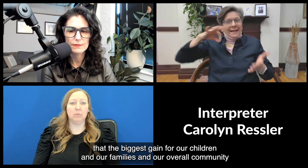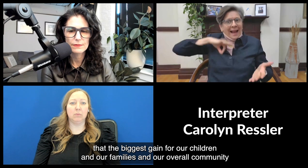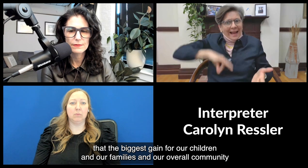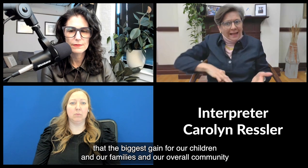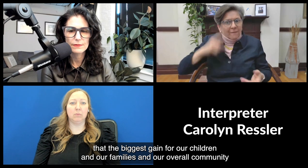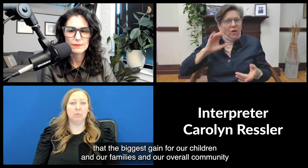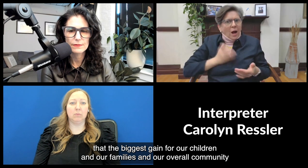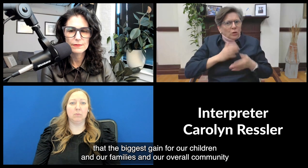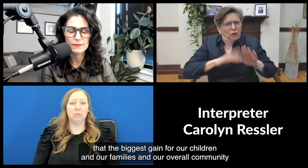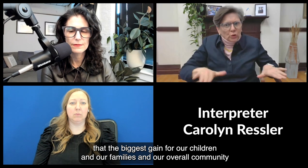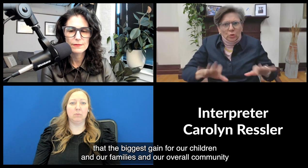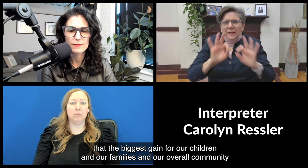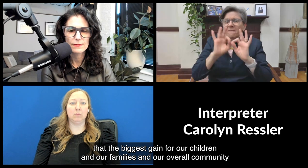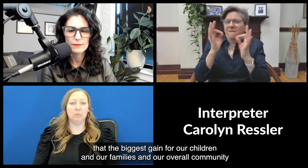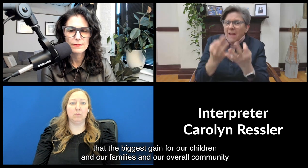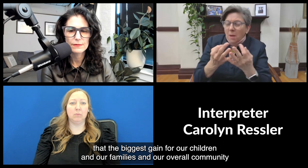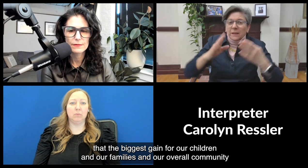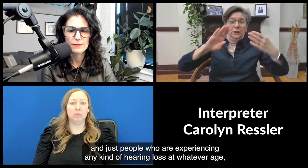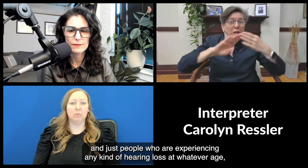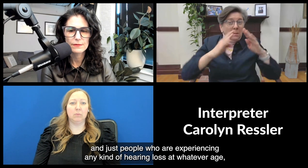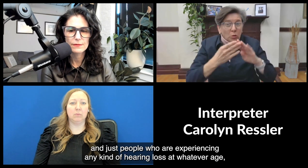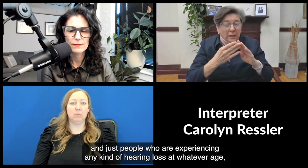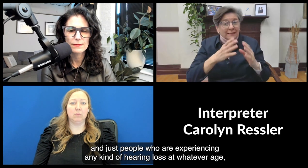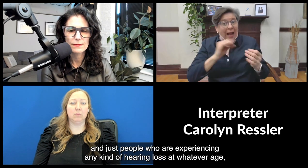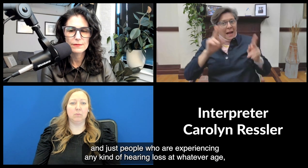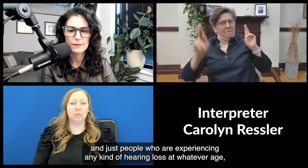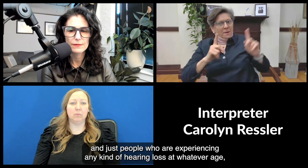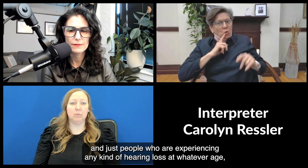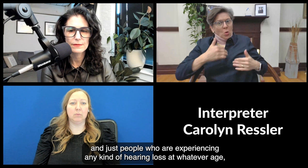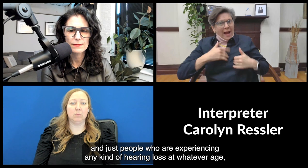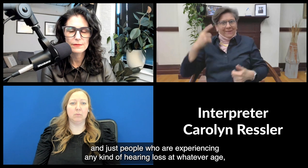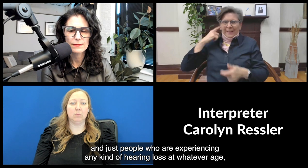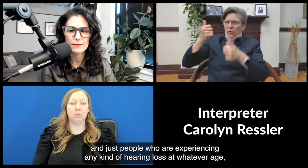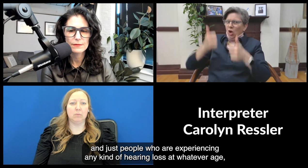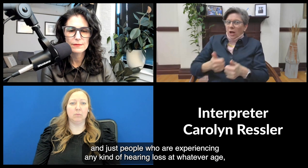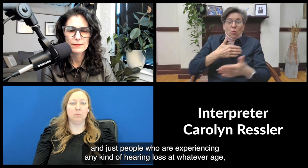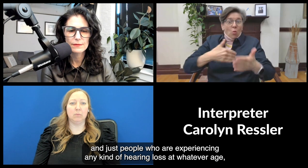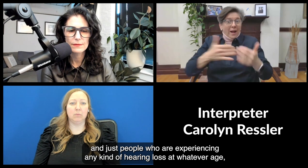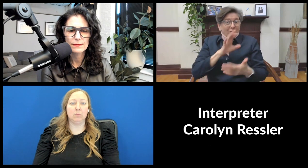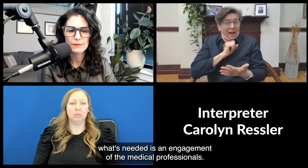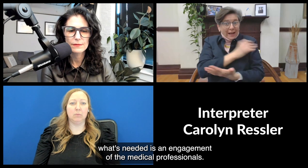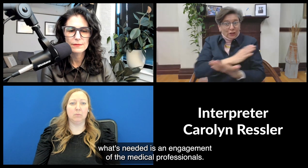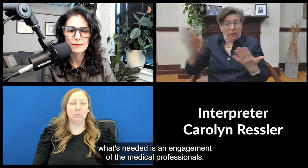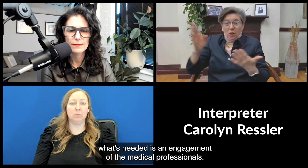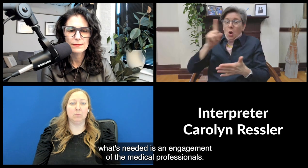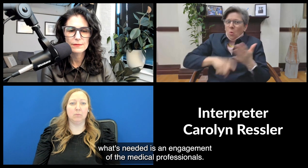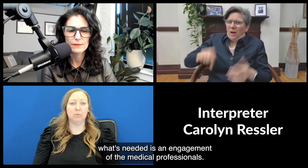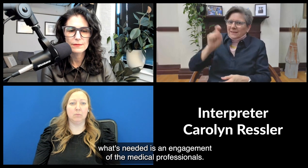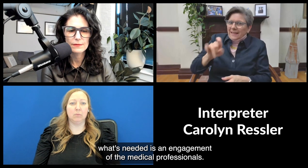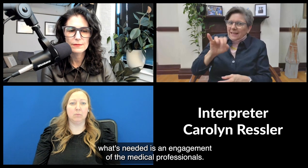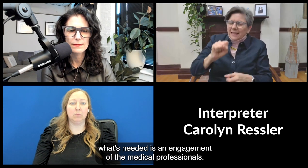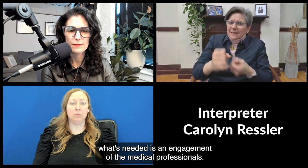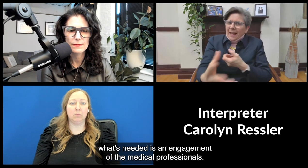that the biggest gain for our children and our families and our overall community and just people who are experiencing any kind of